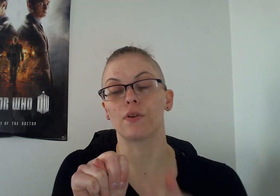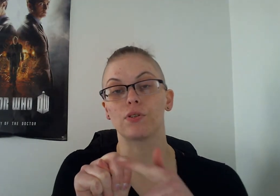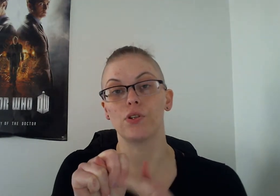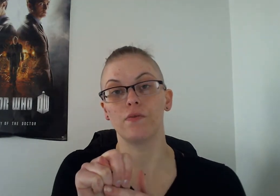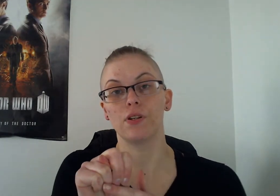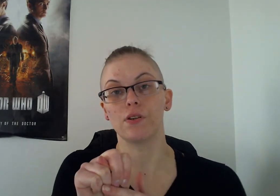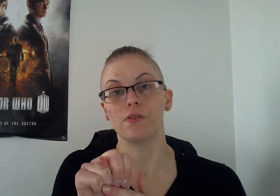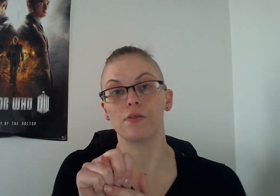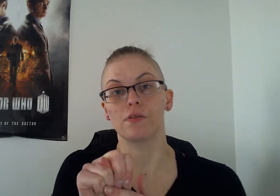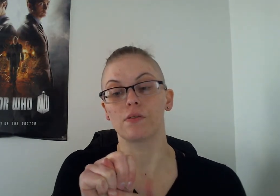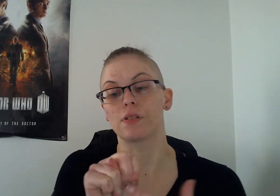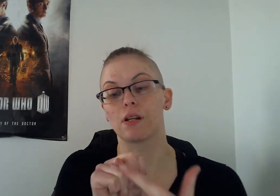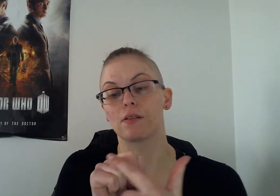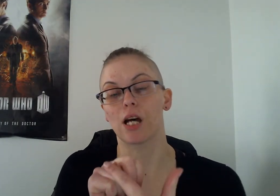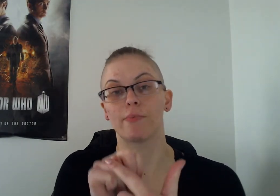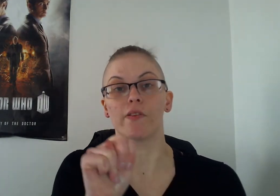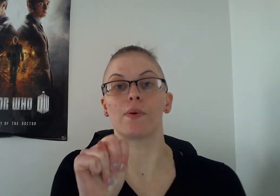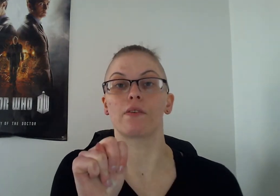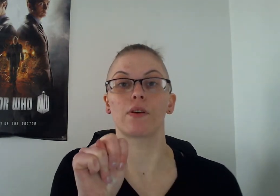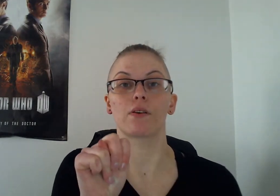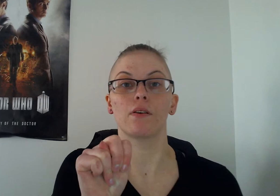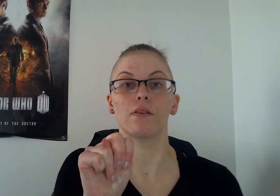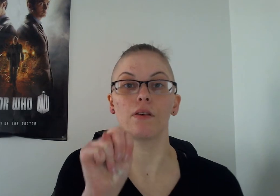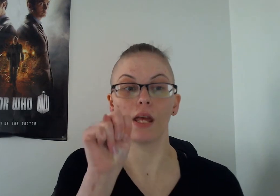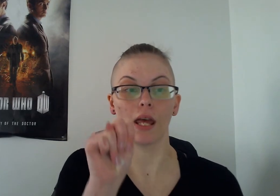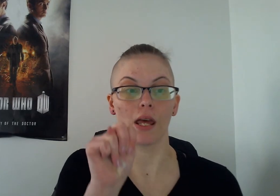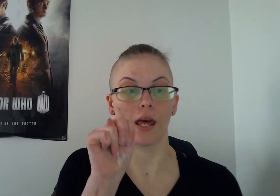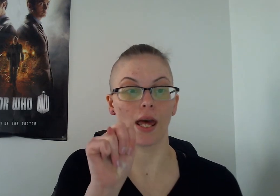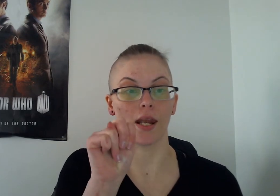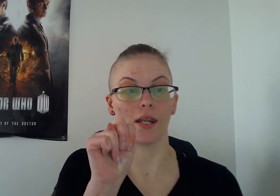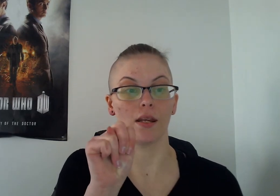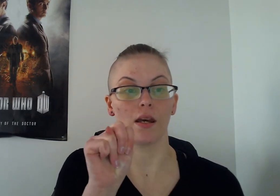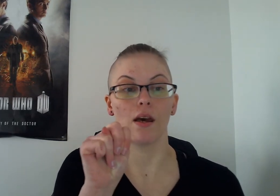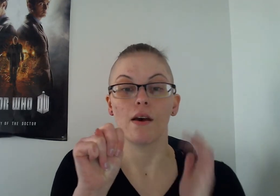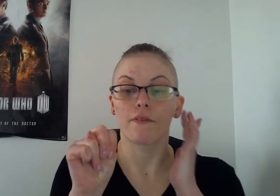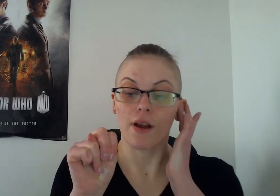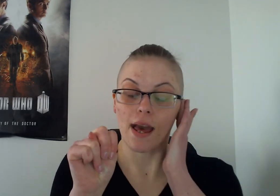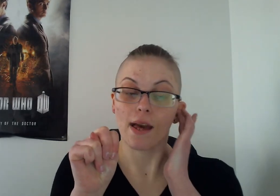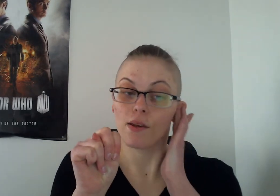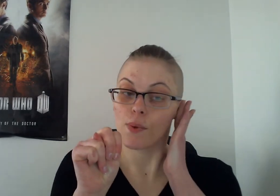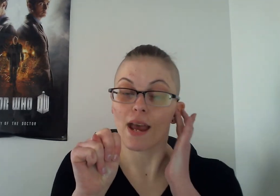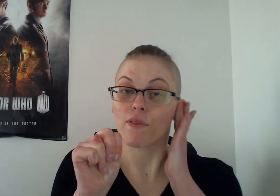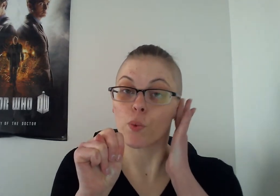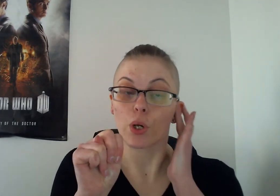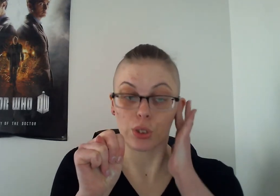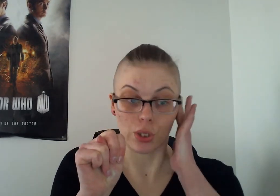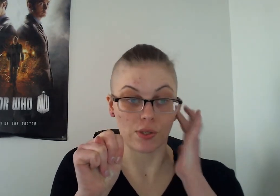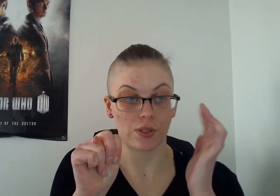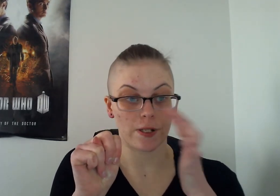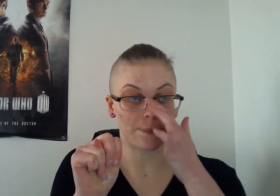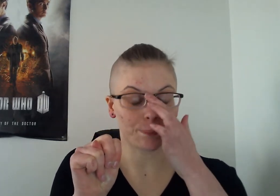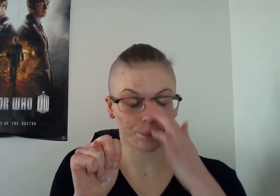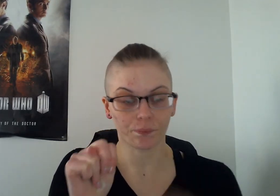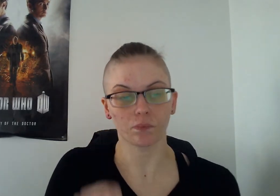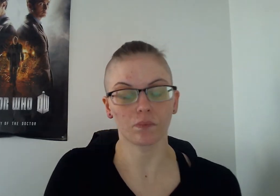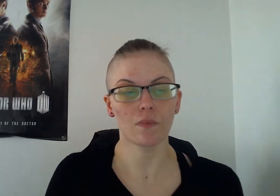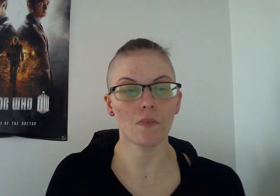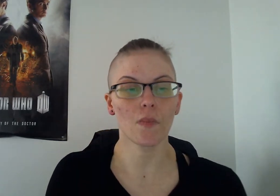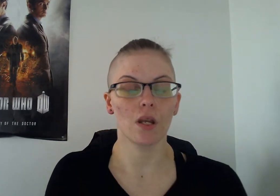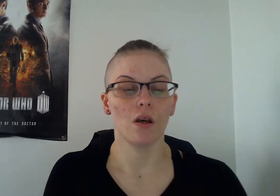2 fingers, sitting on top of the ring finger. N. For N, we have the word nurse.